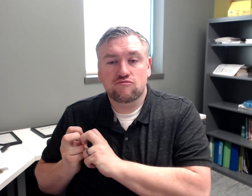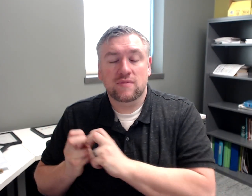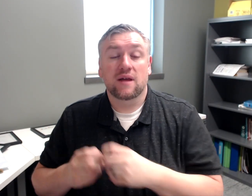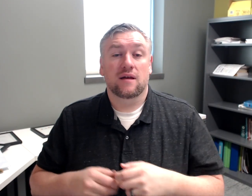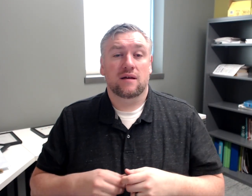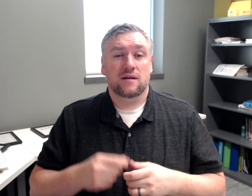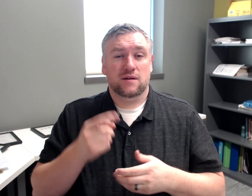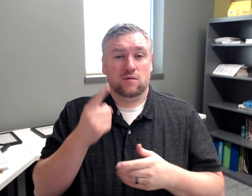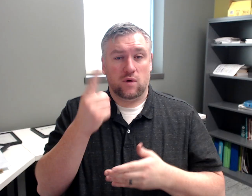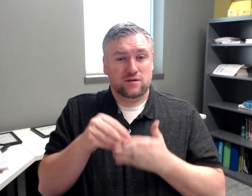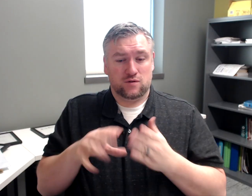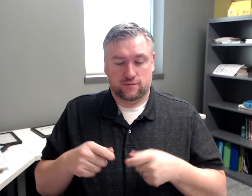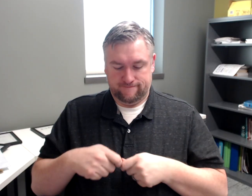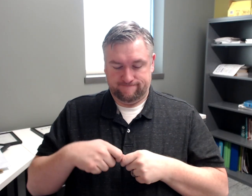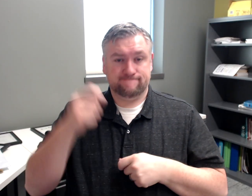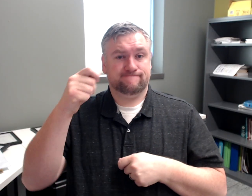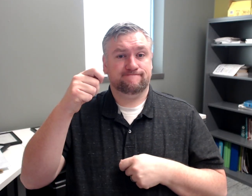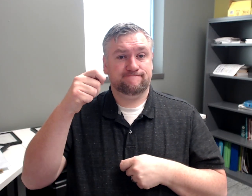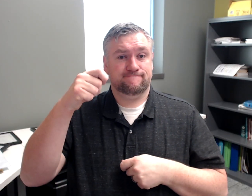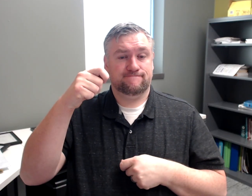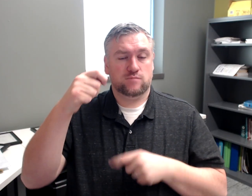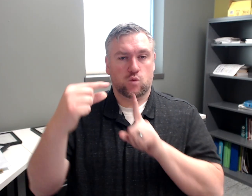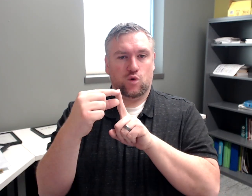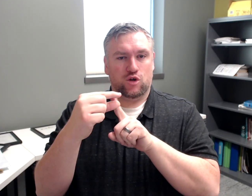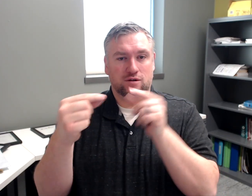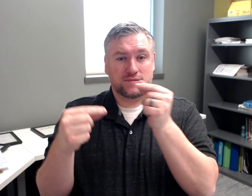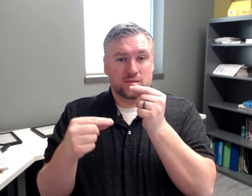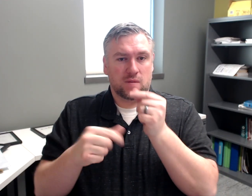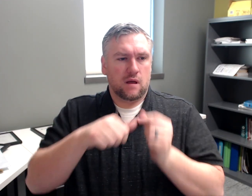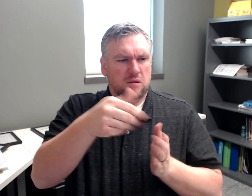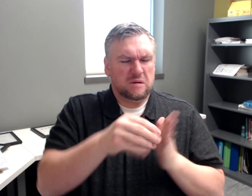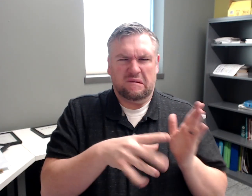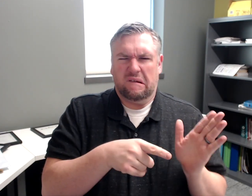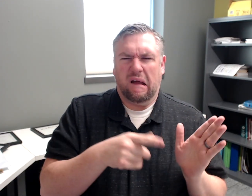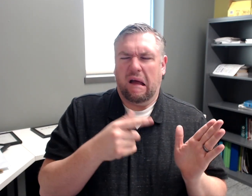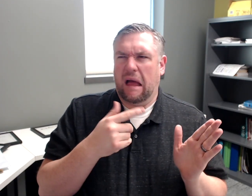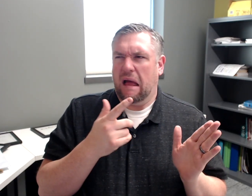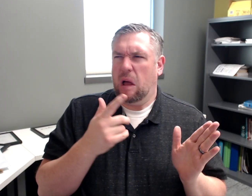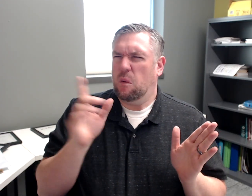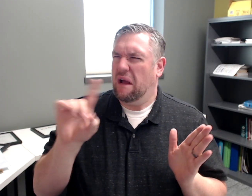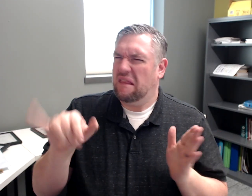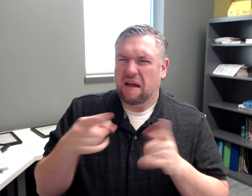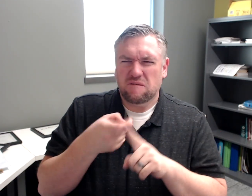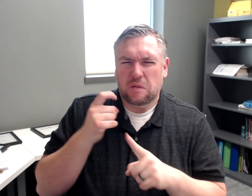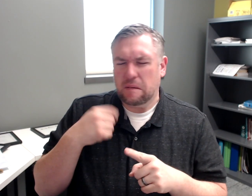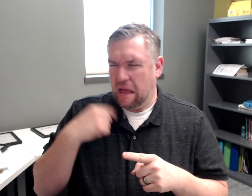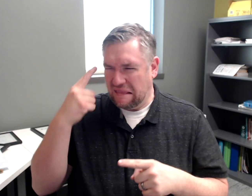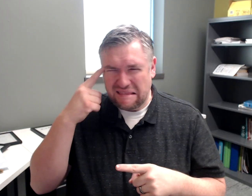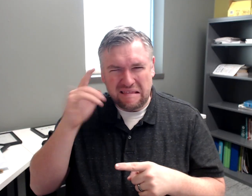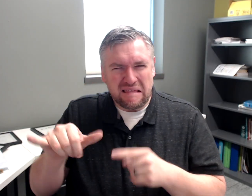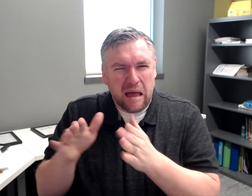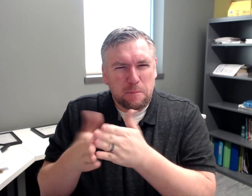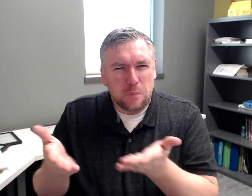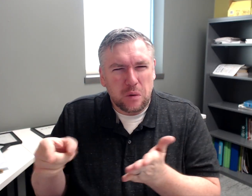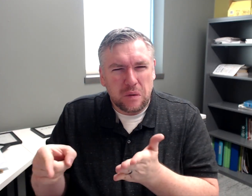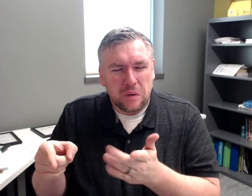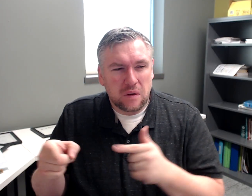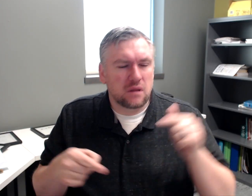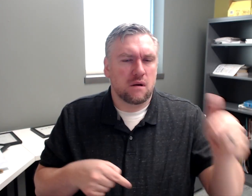break students into small groups. One student holds up the flashcard with the word. The other student says, I can't remember where that's from. I think it was from